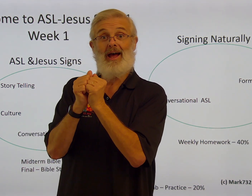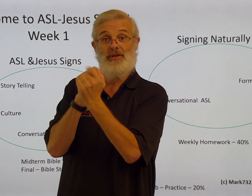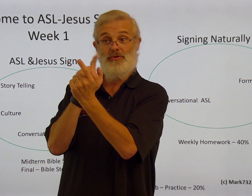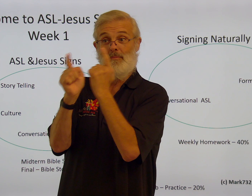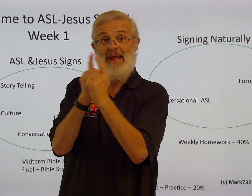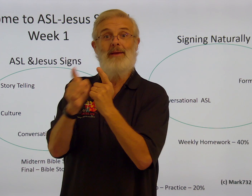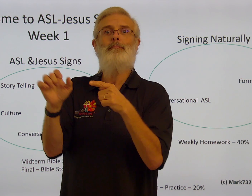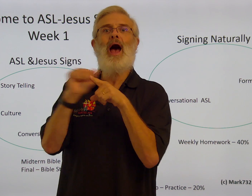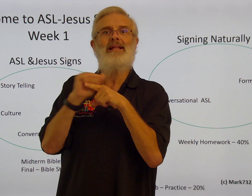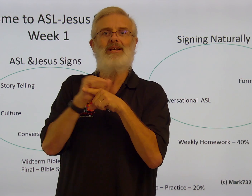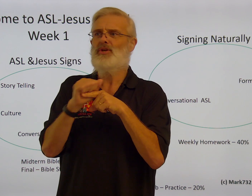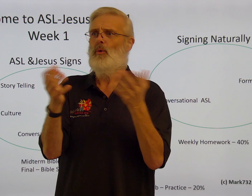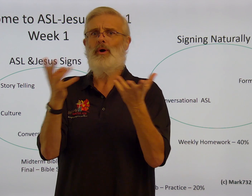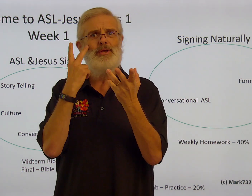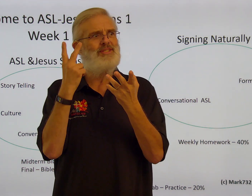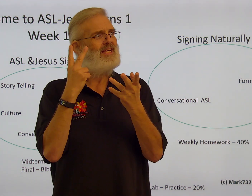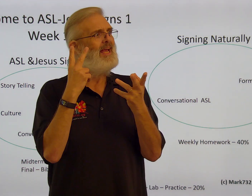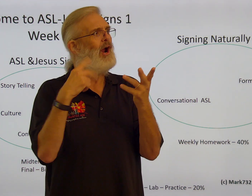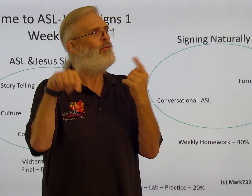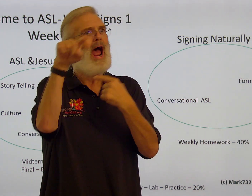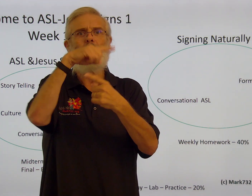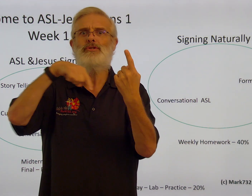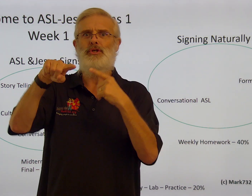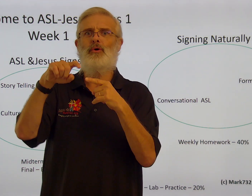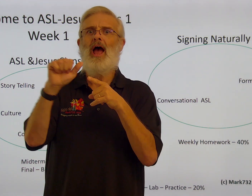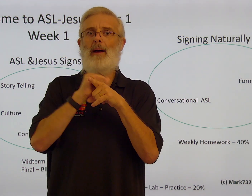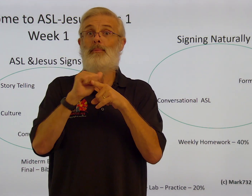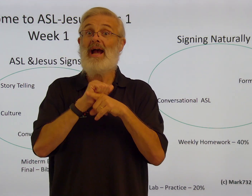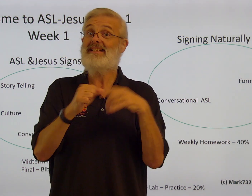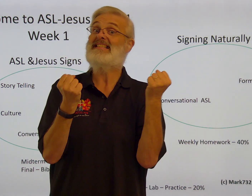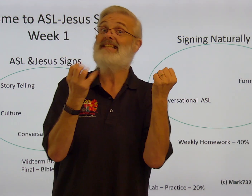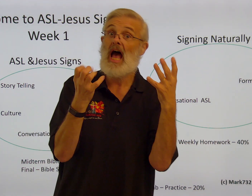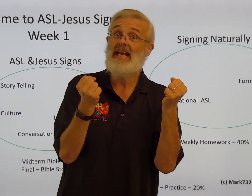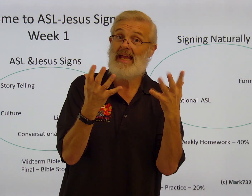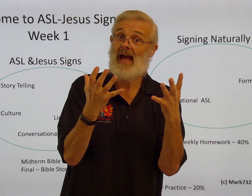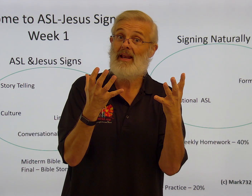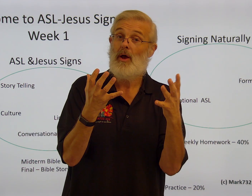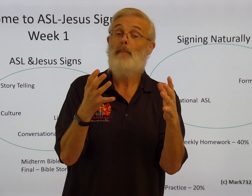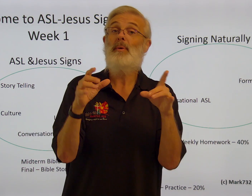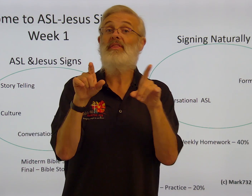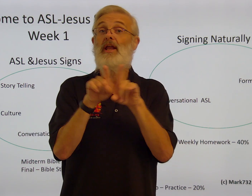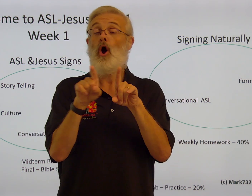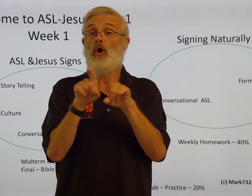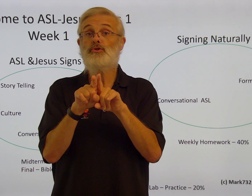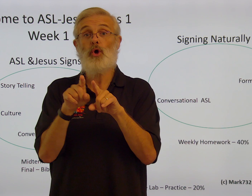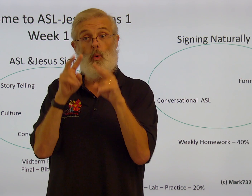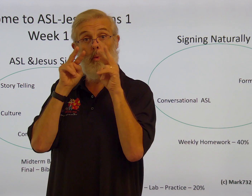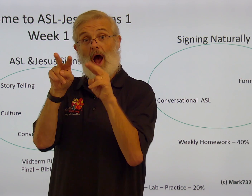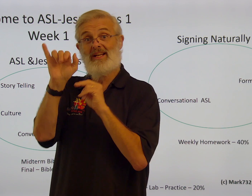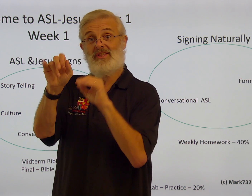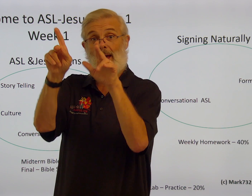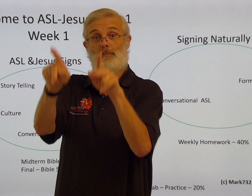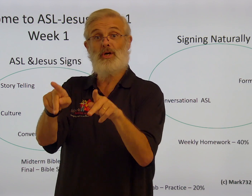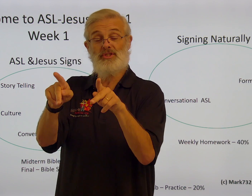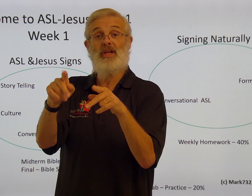you meet, practice. What do you see around you? And practice signing it. But then also watch that person so